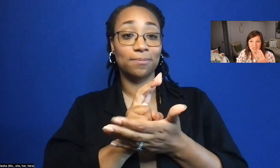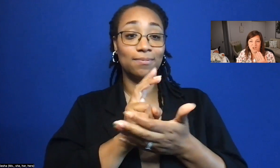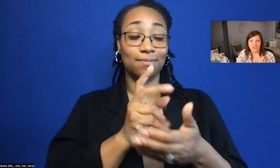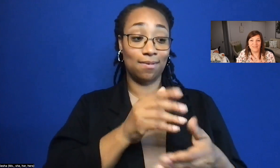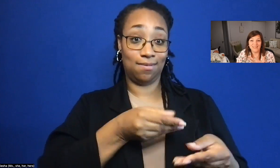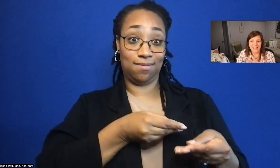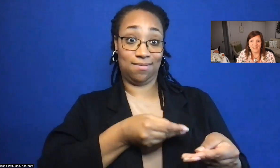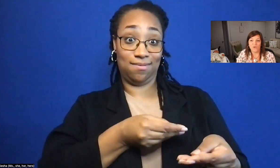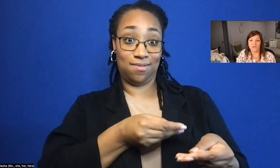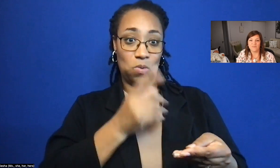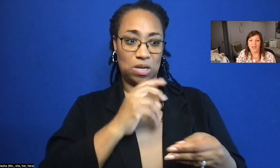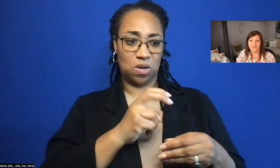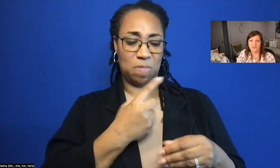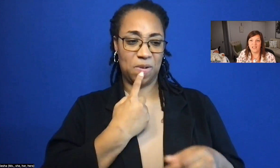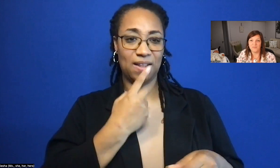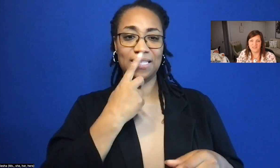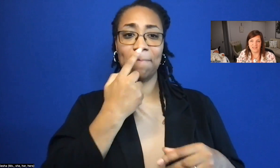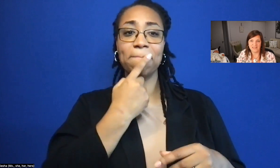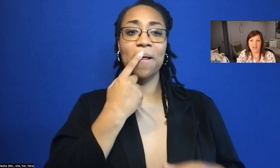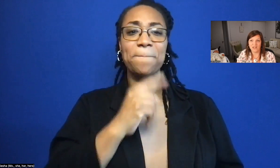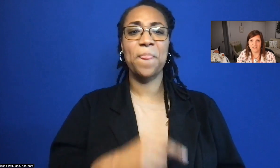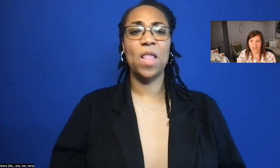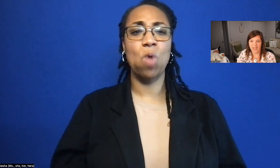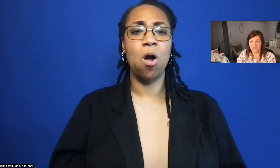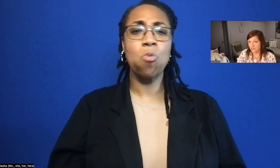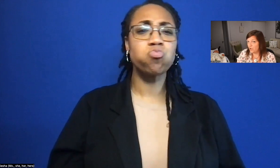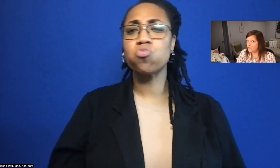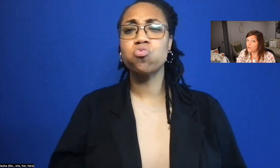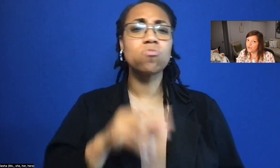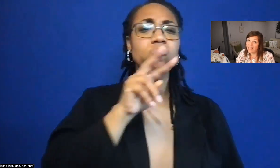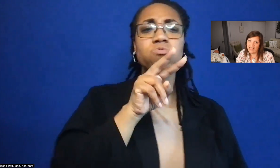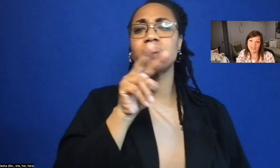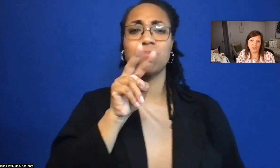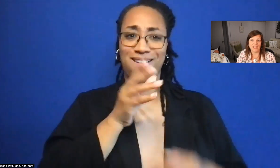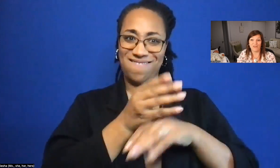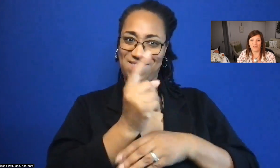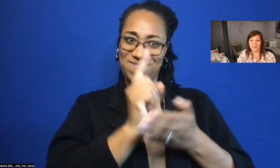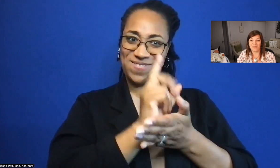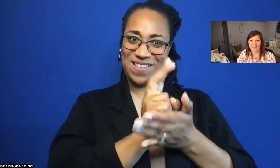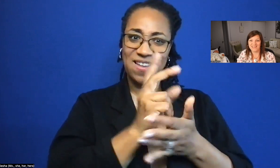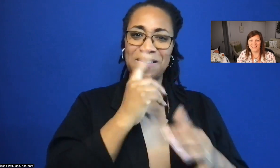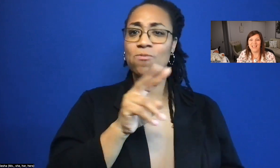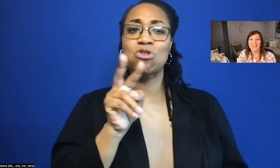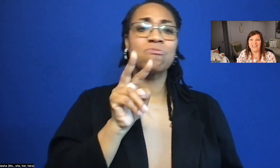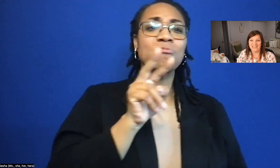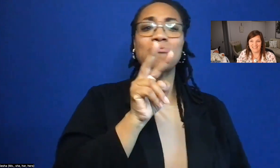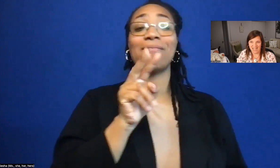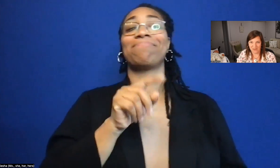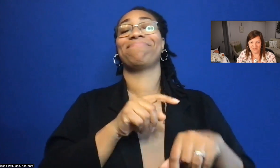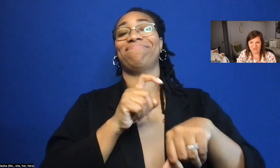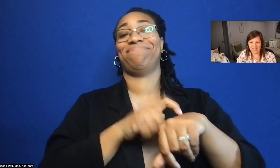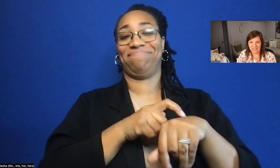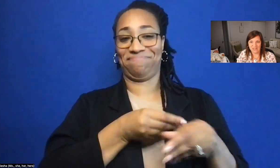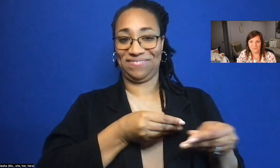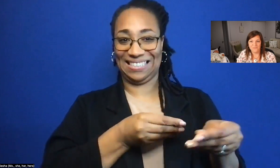will start to lick or smack their lips and suck on their hand, rooting and looking for a breast. It's time